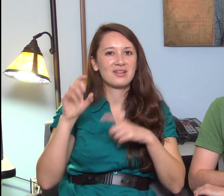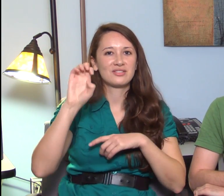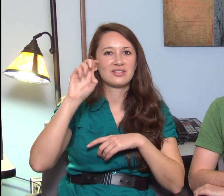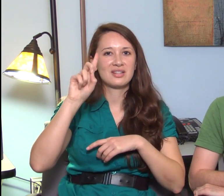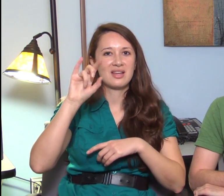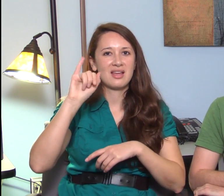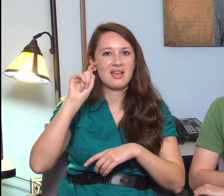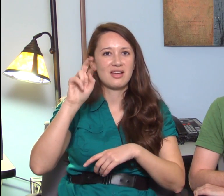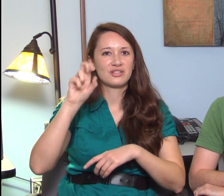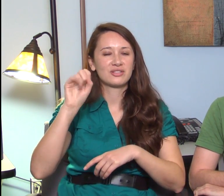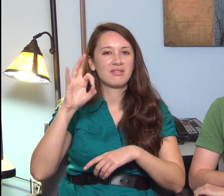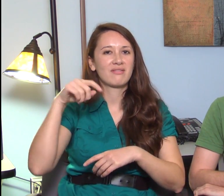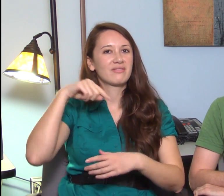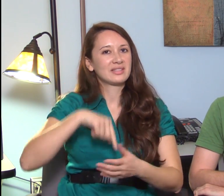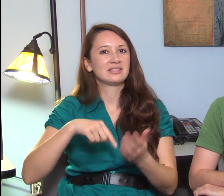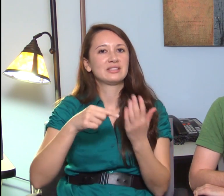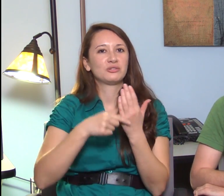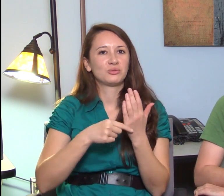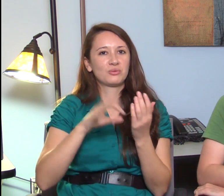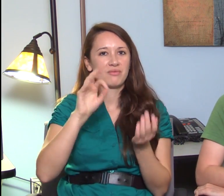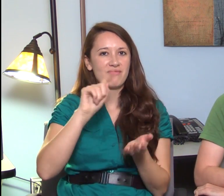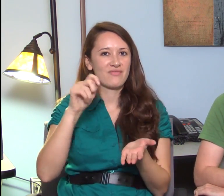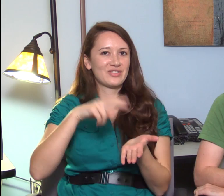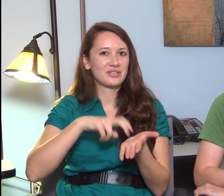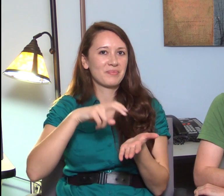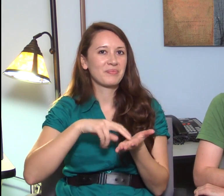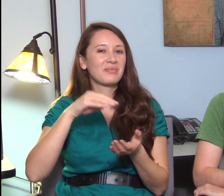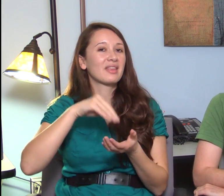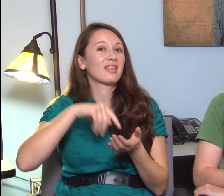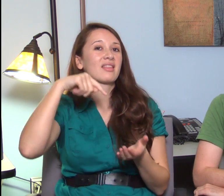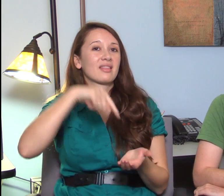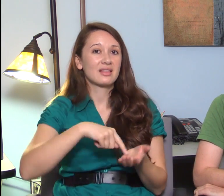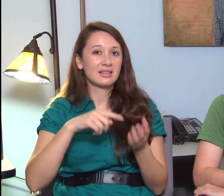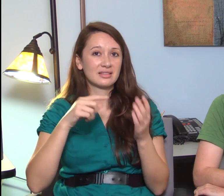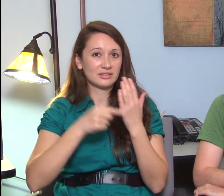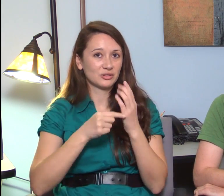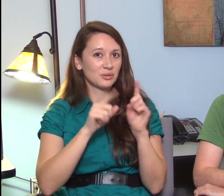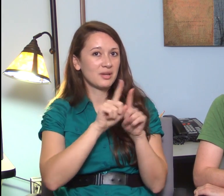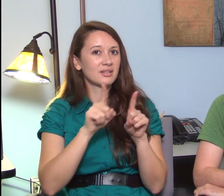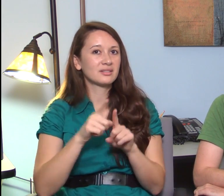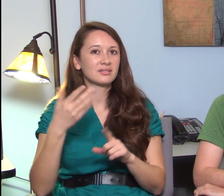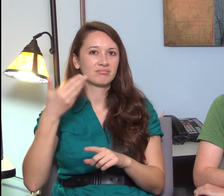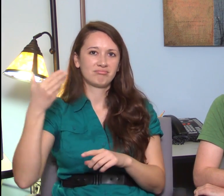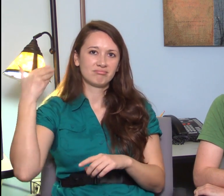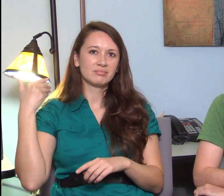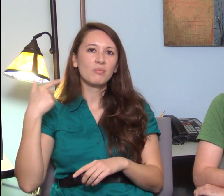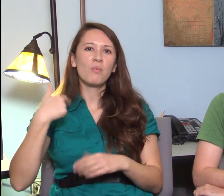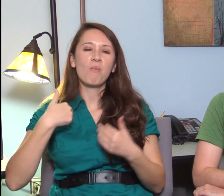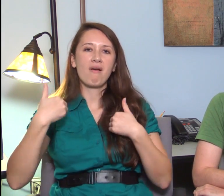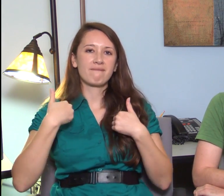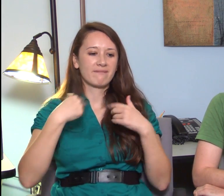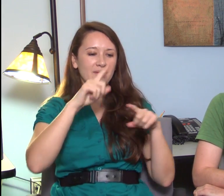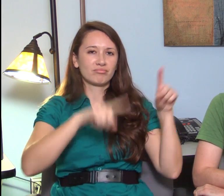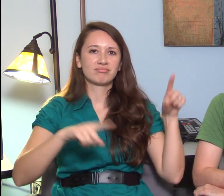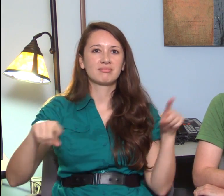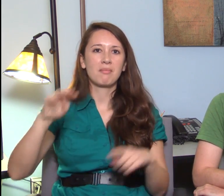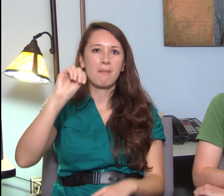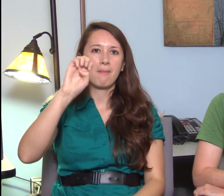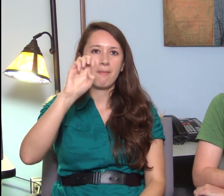We're the co-managing editors of this issue of The Jump. In this issue, as in others, we have a variety